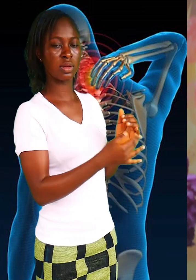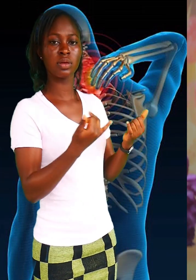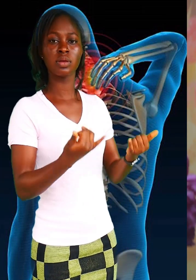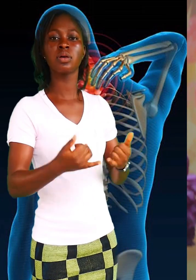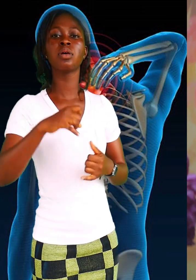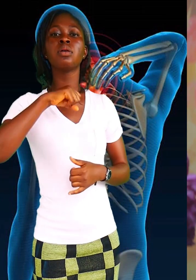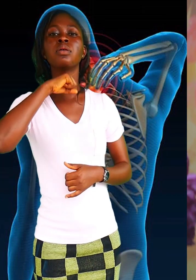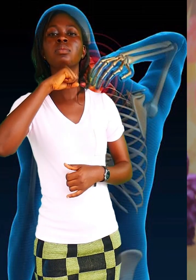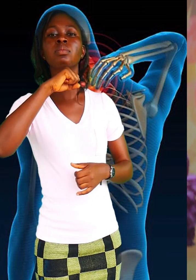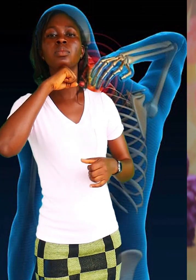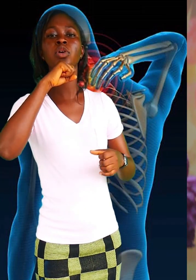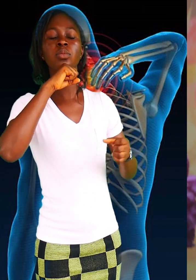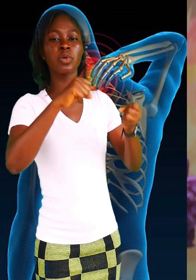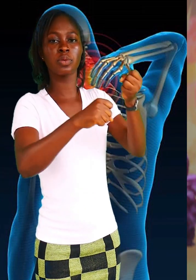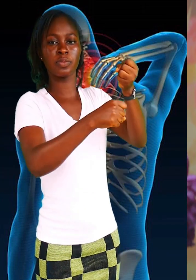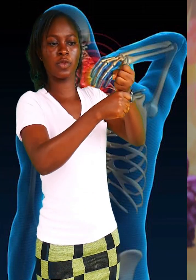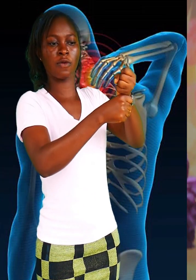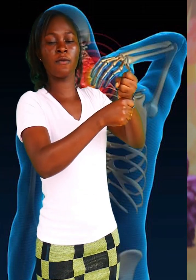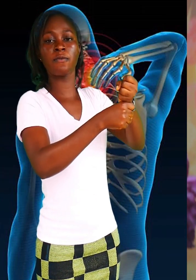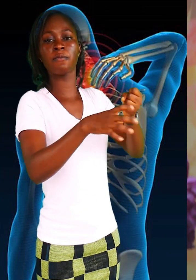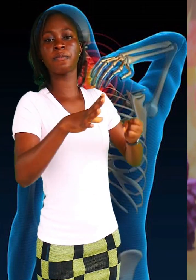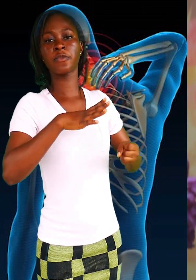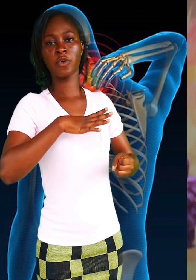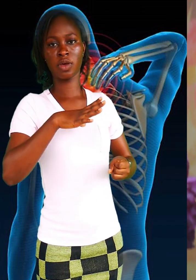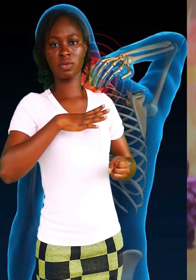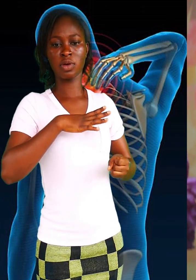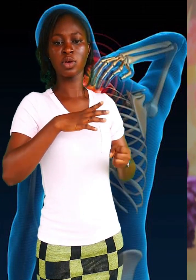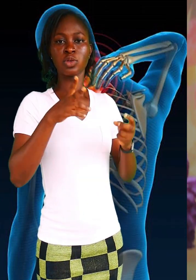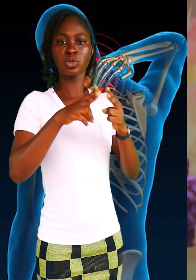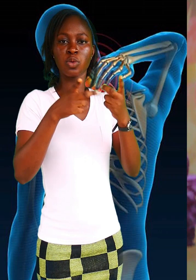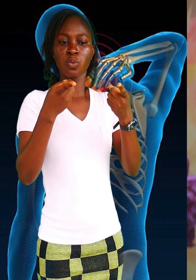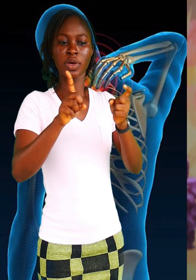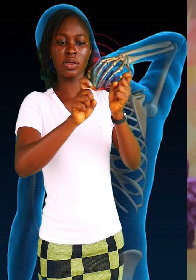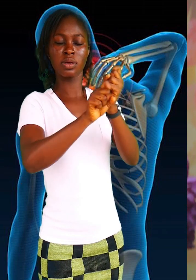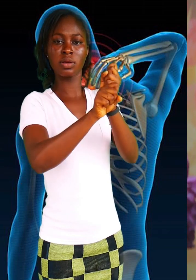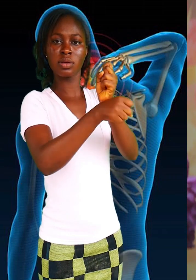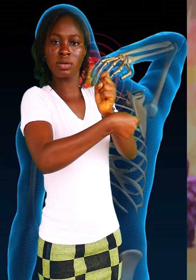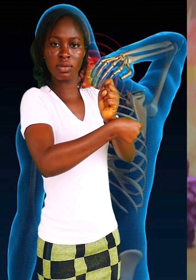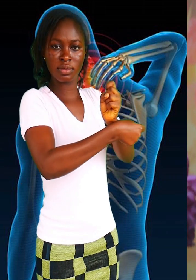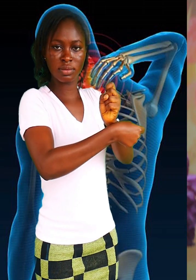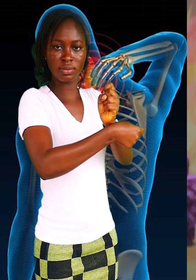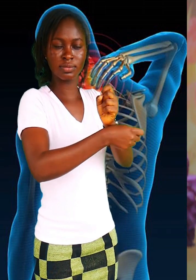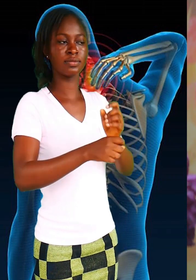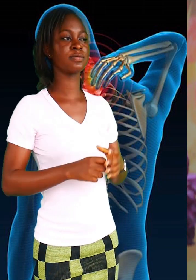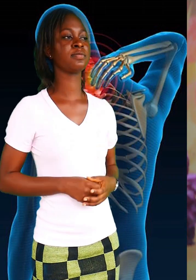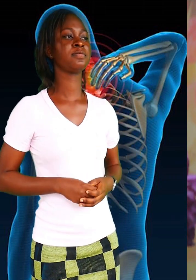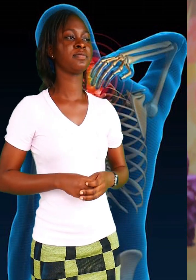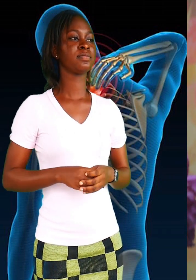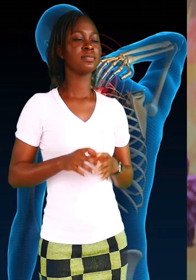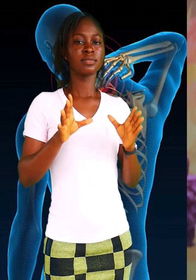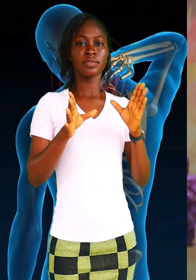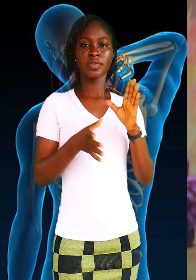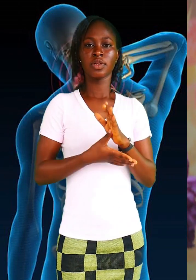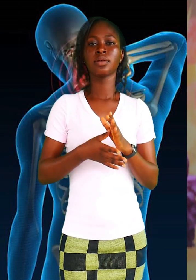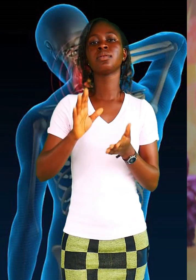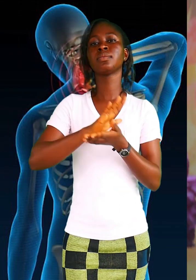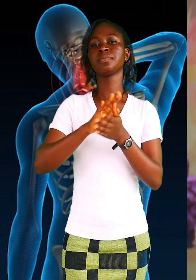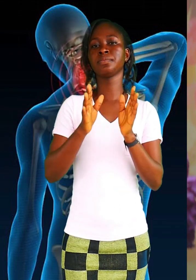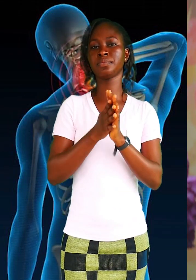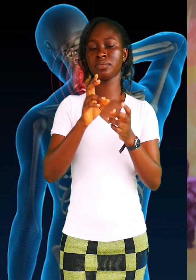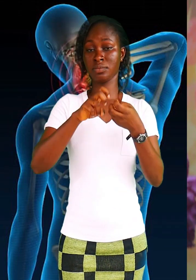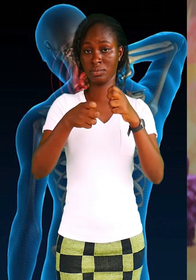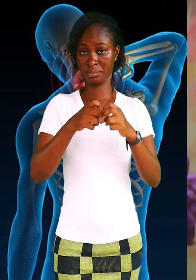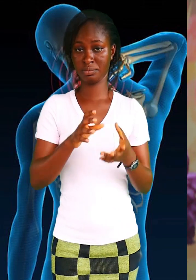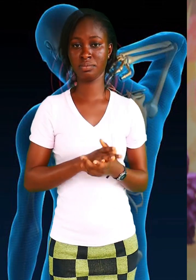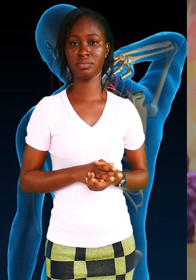ni sa se to fa so na je se a shifte ana se a ye firi ba bi e wo no na akoto nche se ba